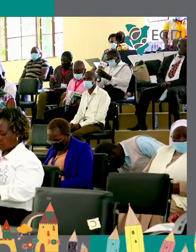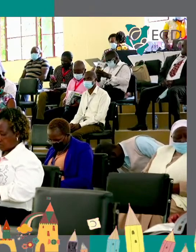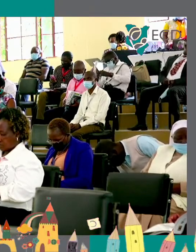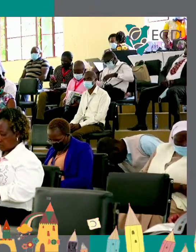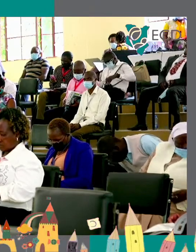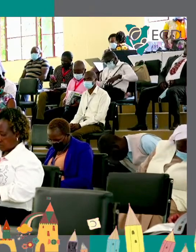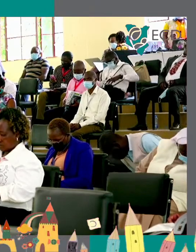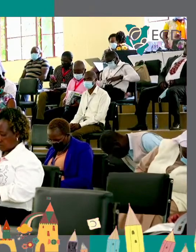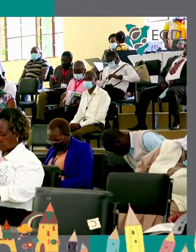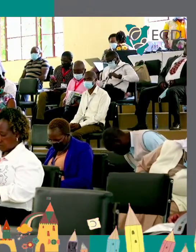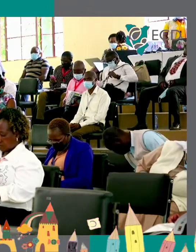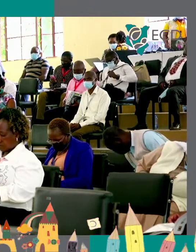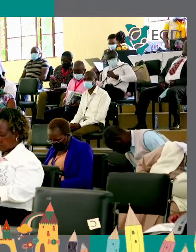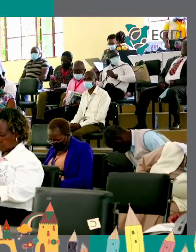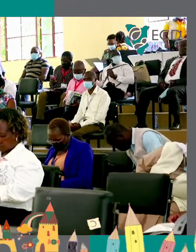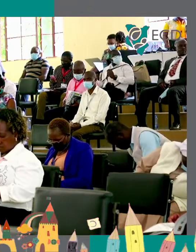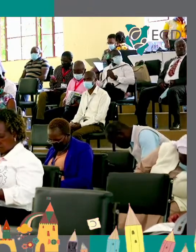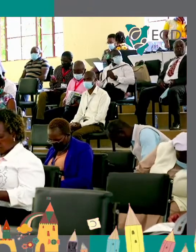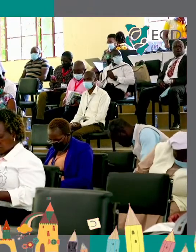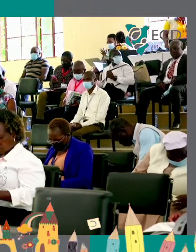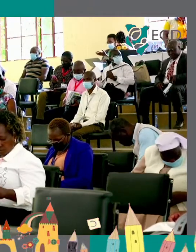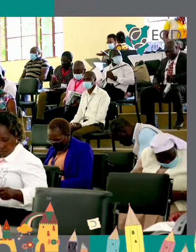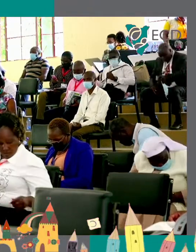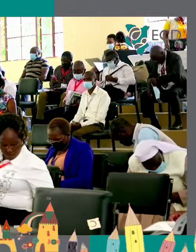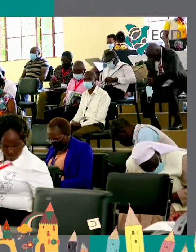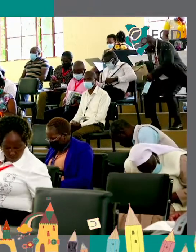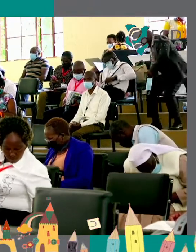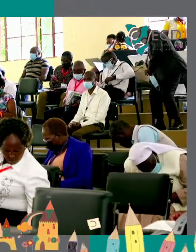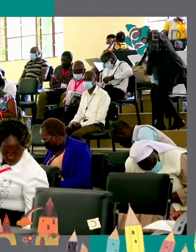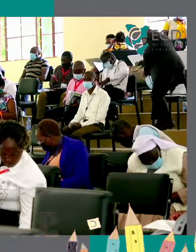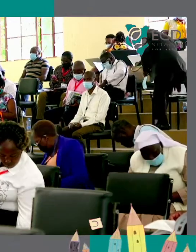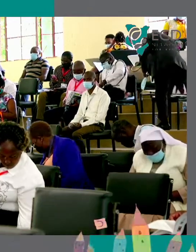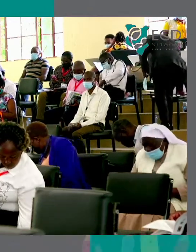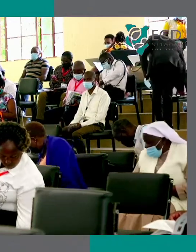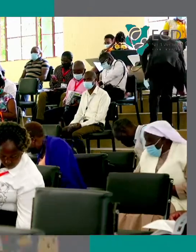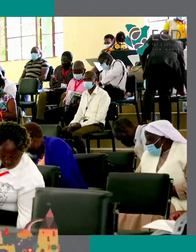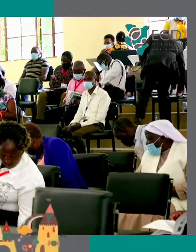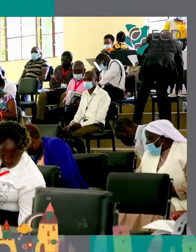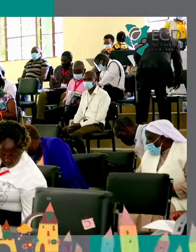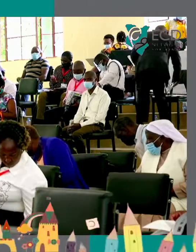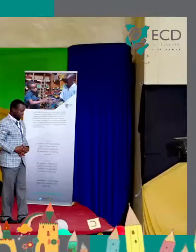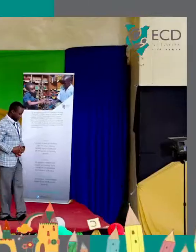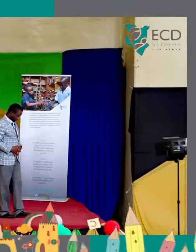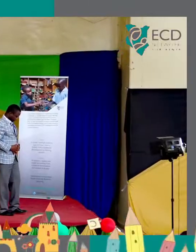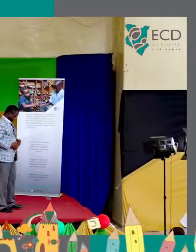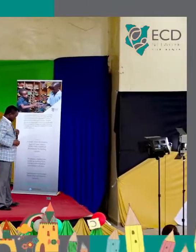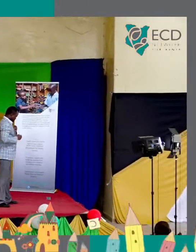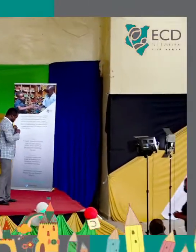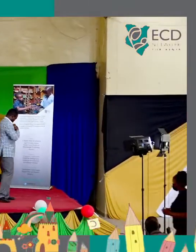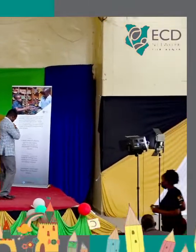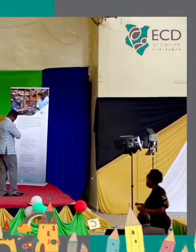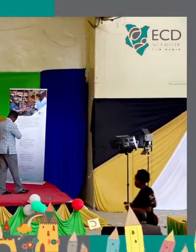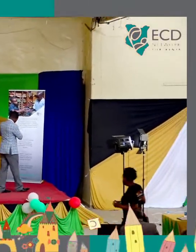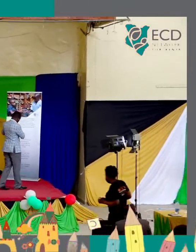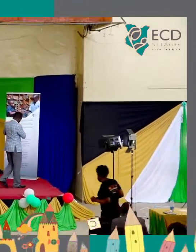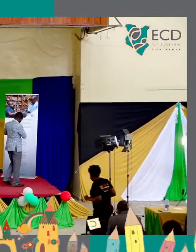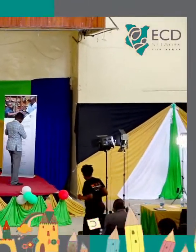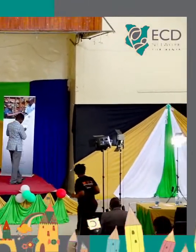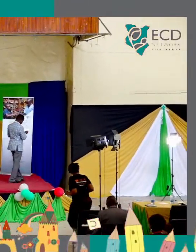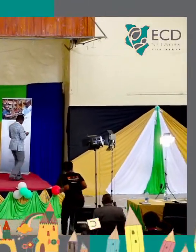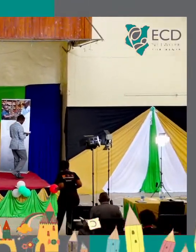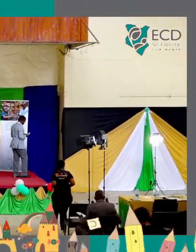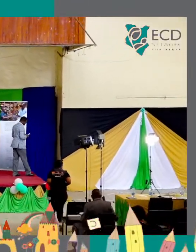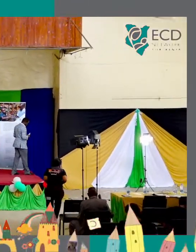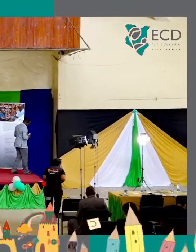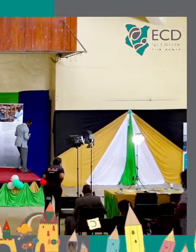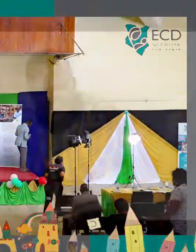there, and then we can go for our tea break. And in the same vein, please make sure you also visit the exhibition booths just to see